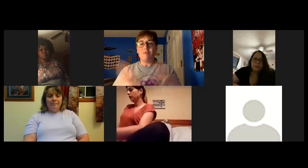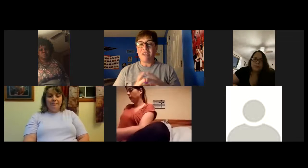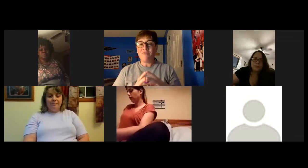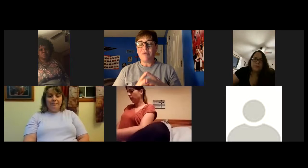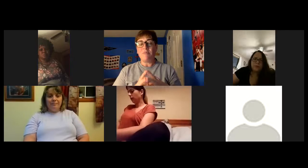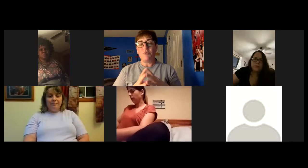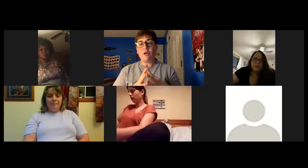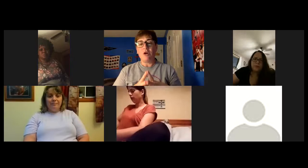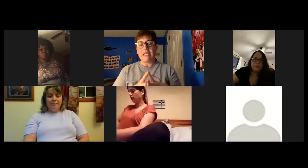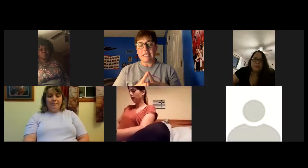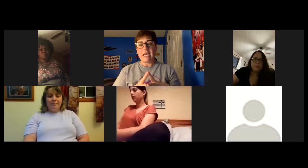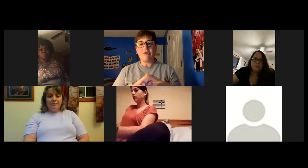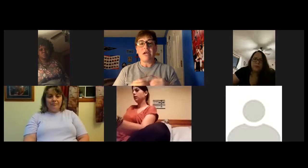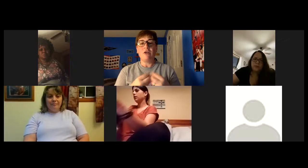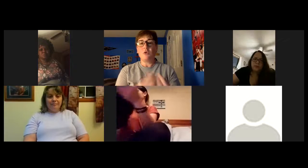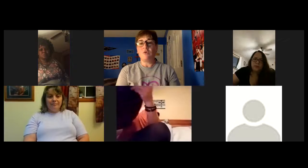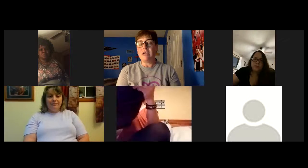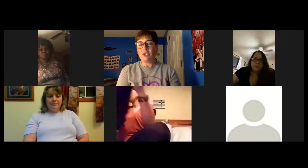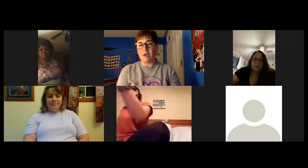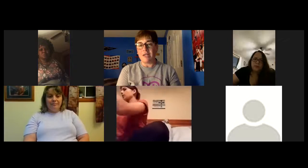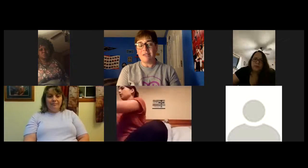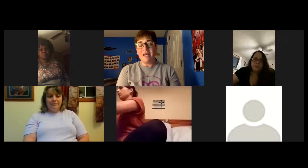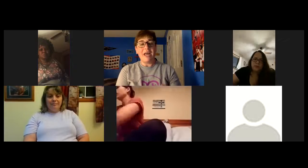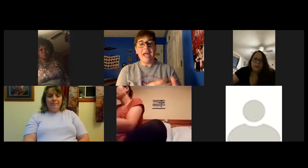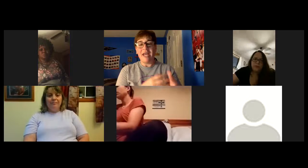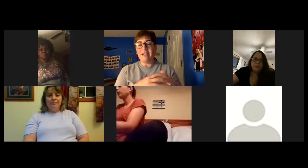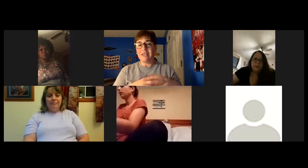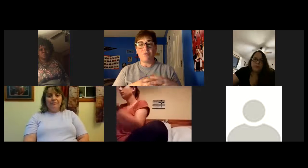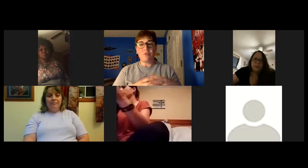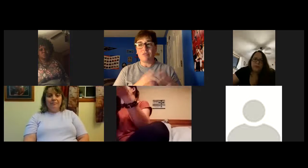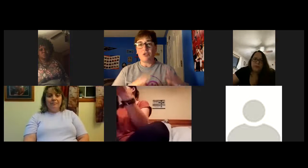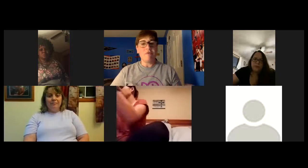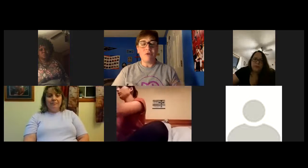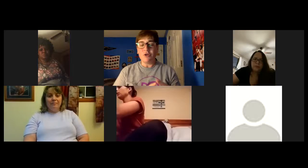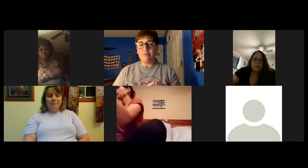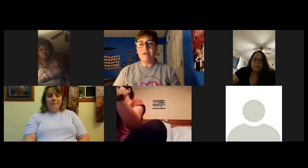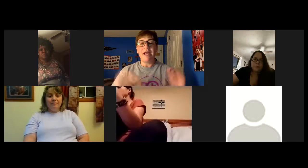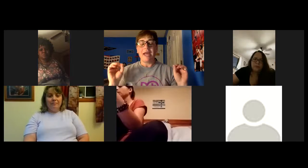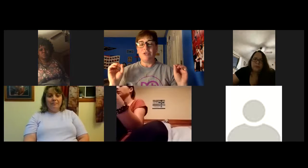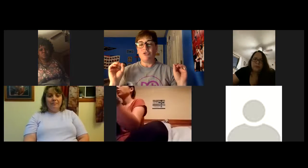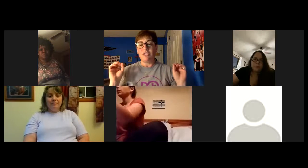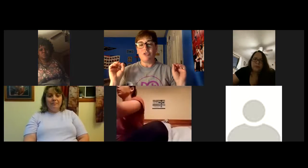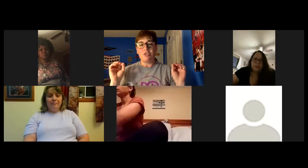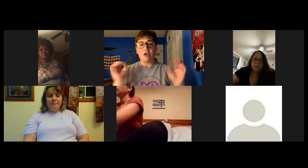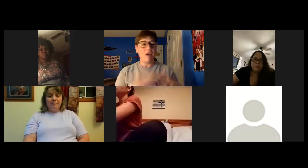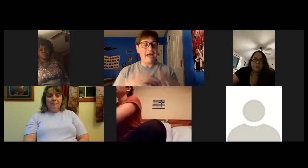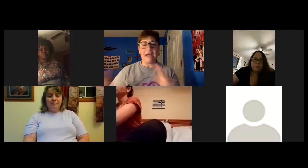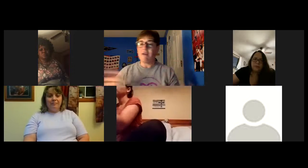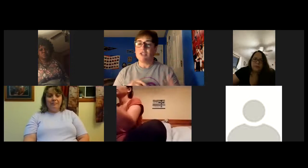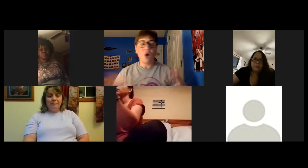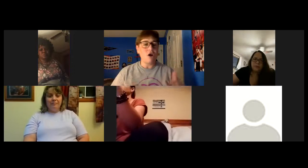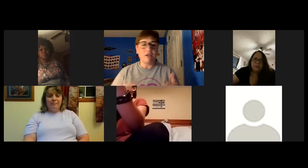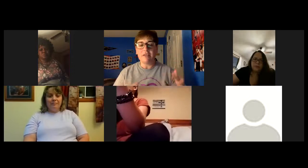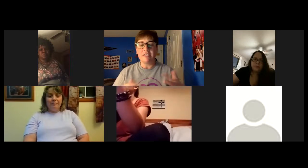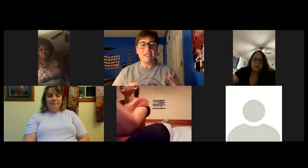a group of deaf people would all get together and go to a restaurant, and they would reserve a room, and you can just all hang out